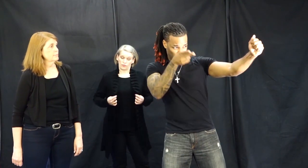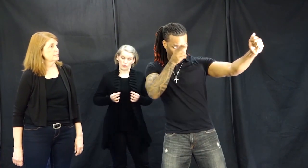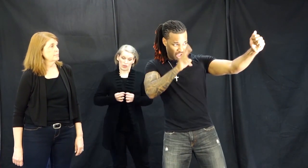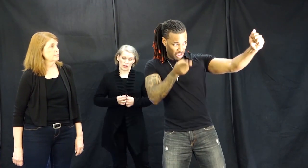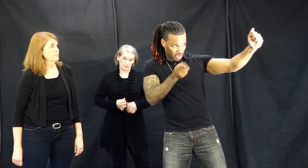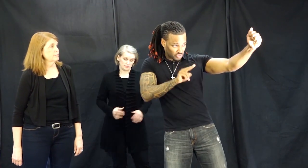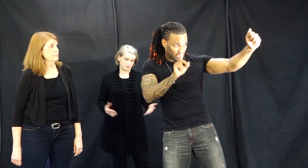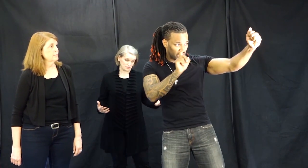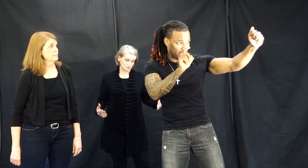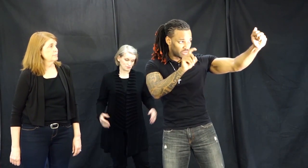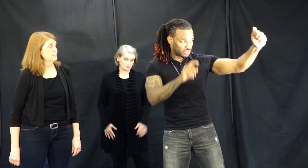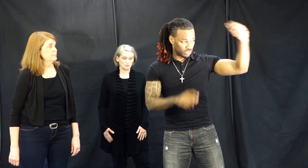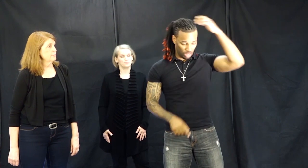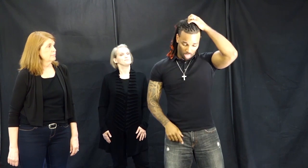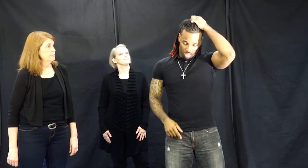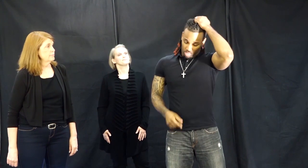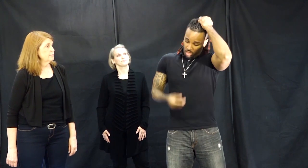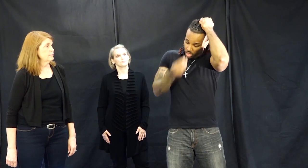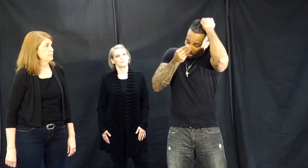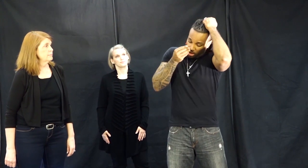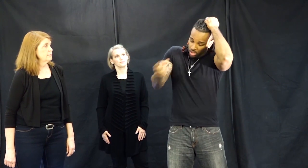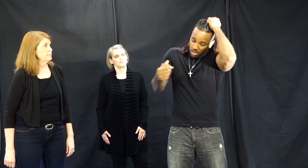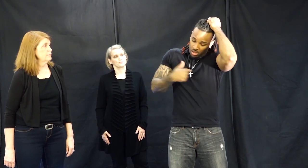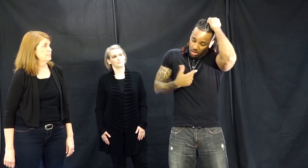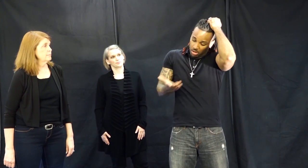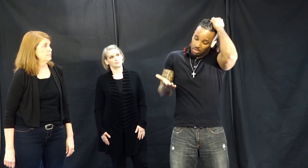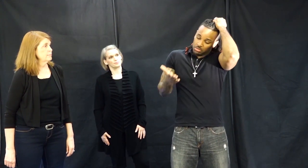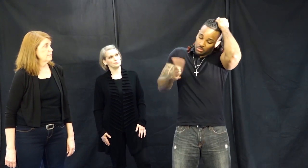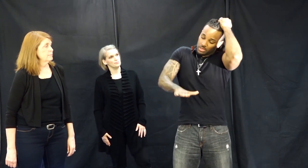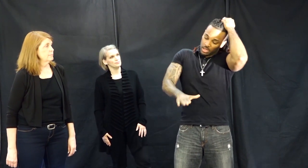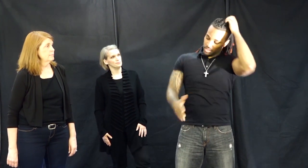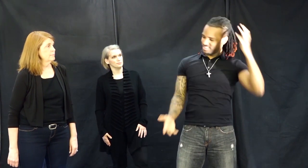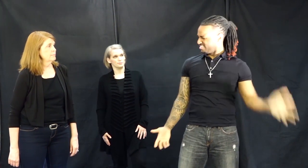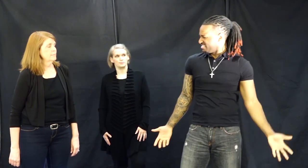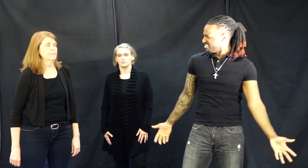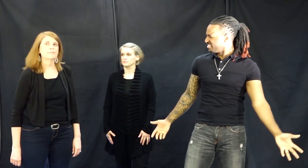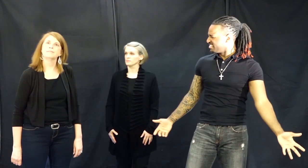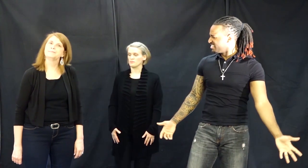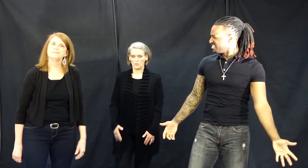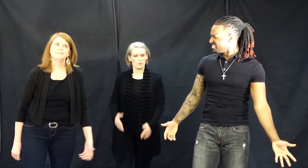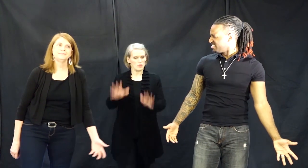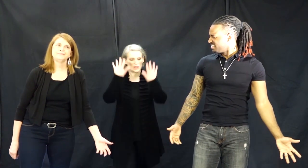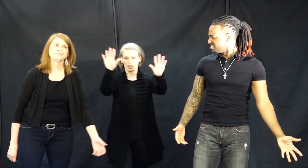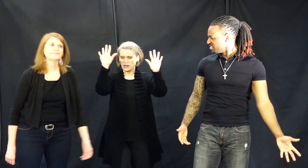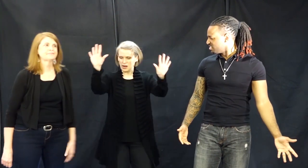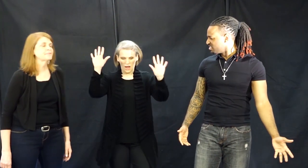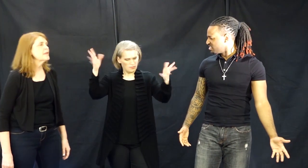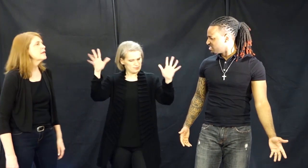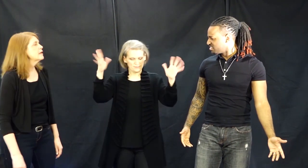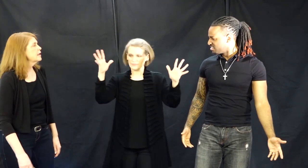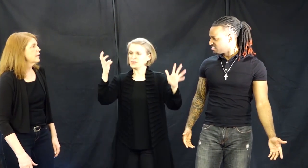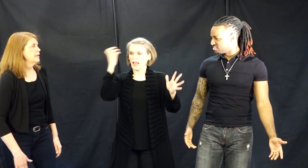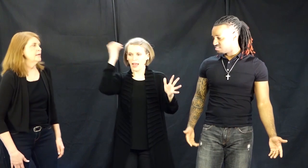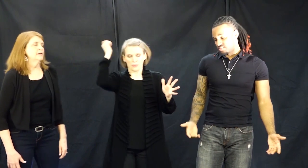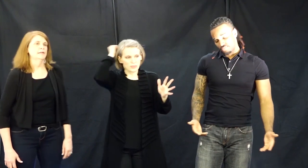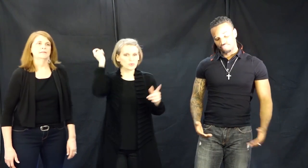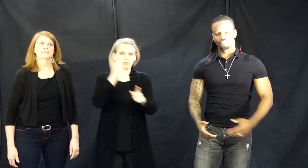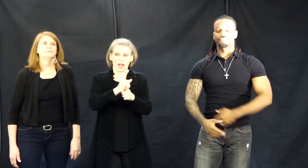we honor our treaty, King Louis's head? Do whatever you want. I'm super dead. Enough. Hamilton is right. Mr. President. We're too fragile